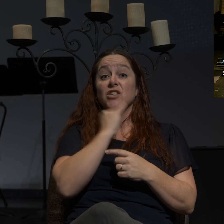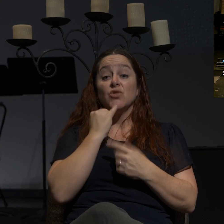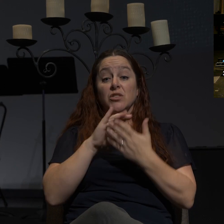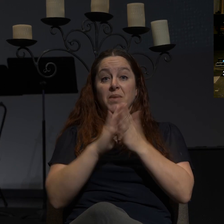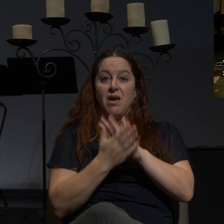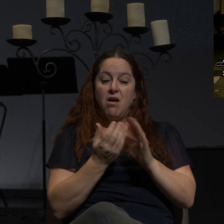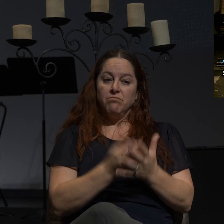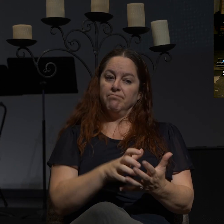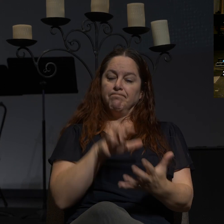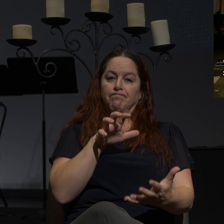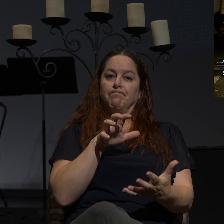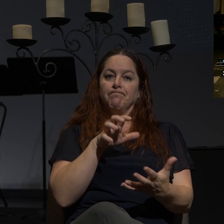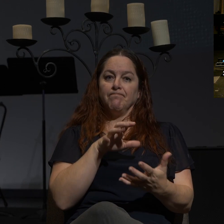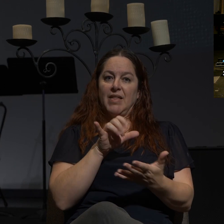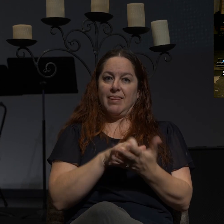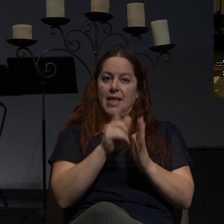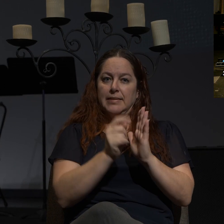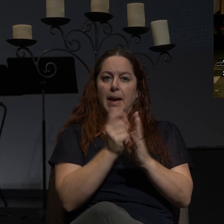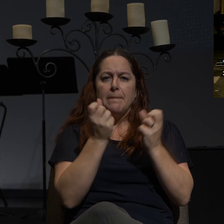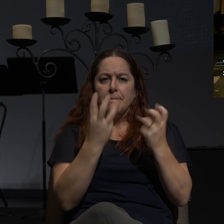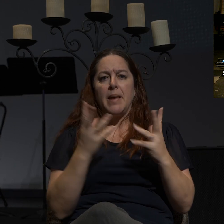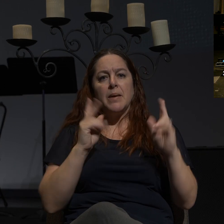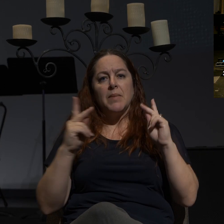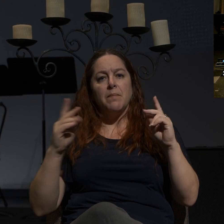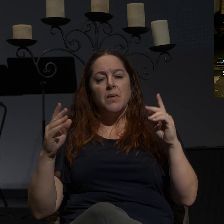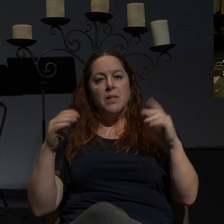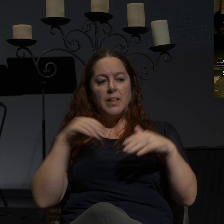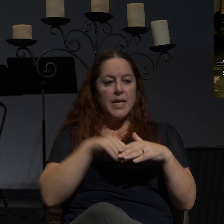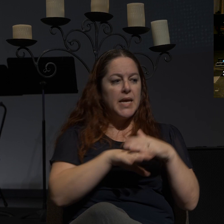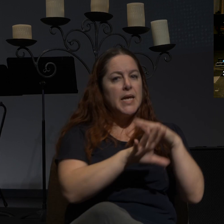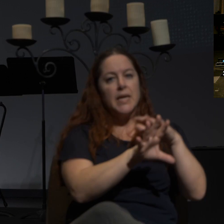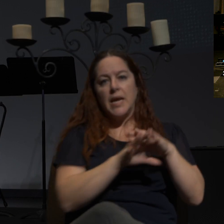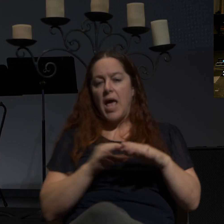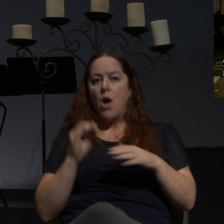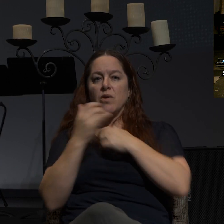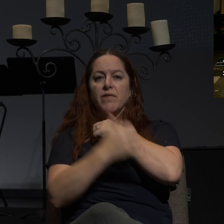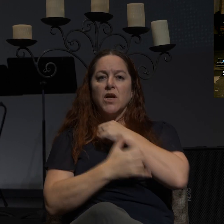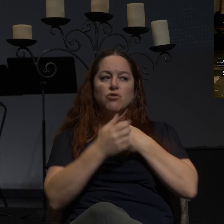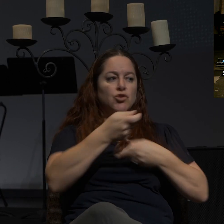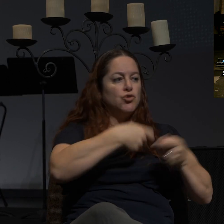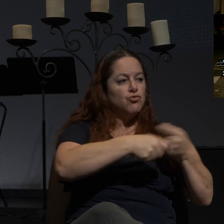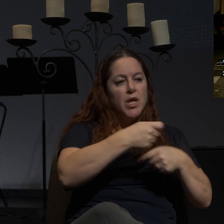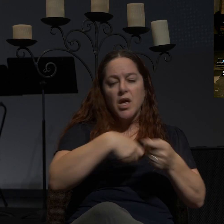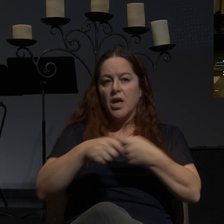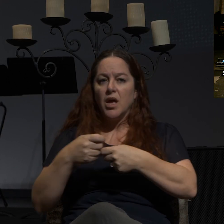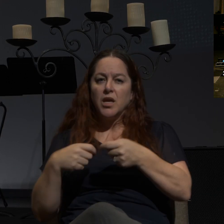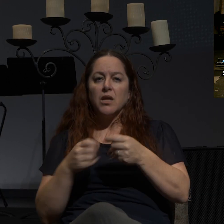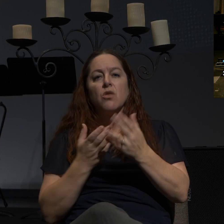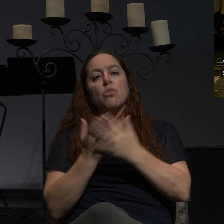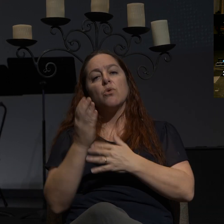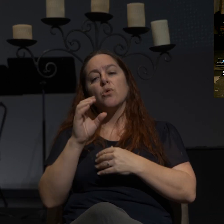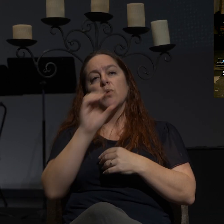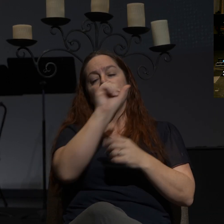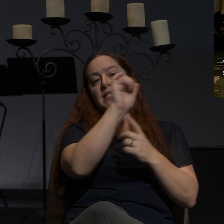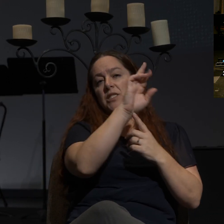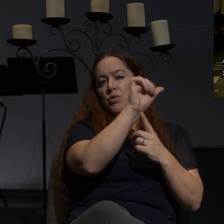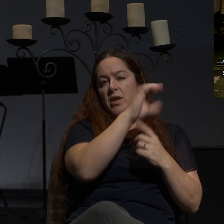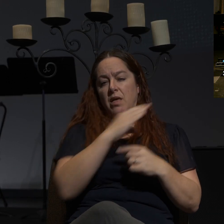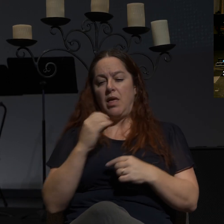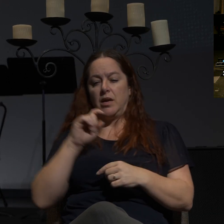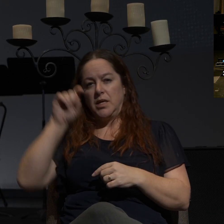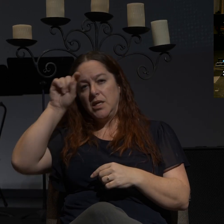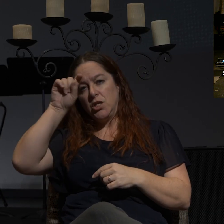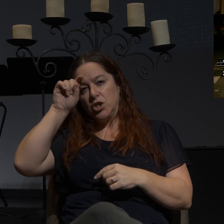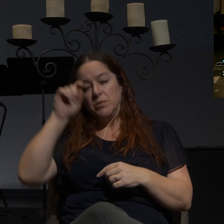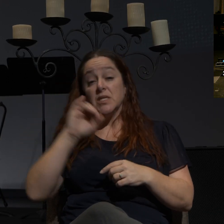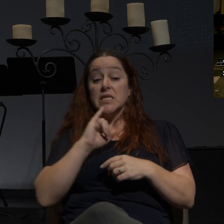time, is multiple people coming in and out of their country, trading between Assyria and Egypt. And so the Israeli kings